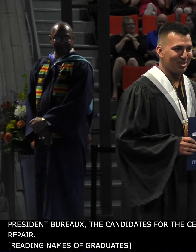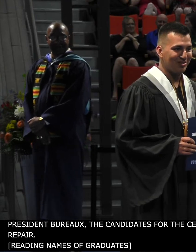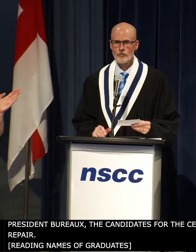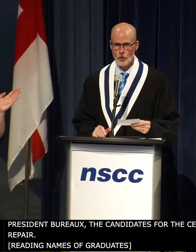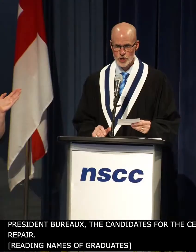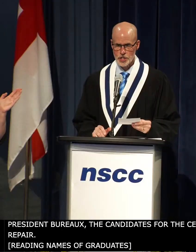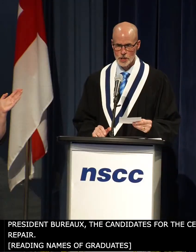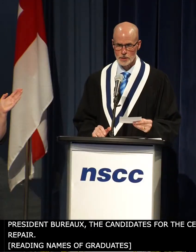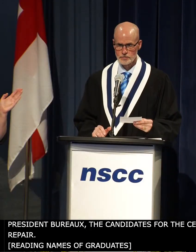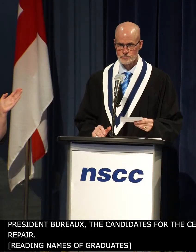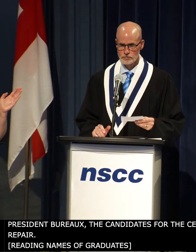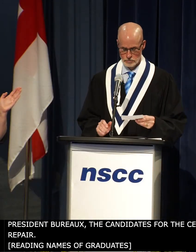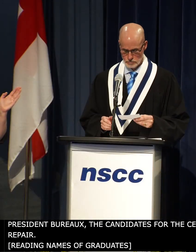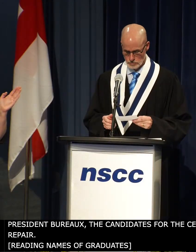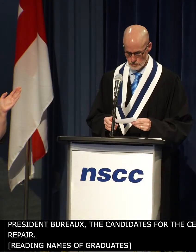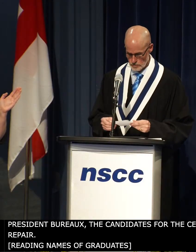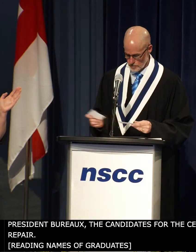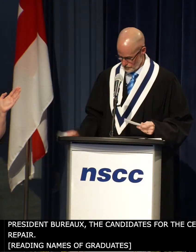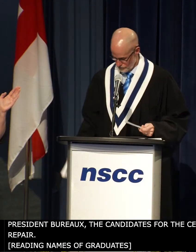Charles Forsey.